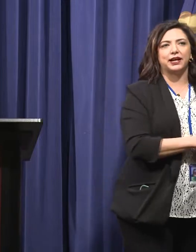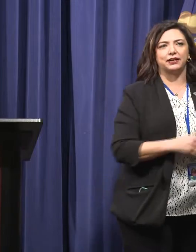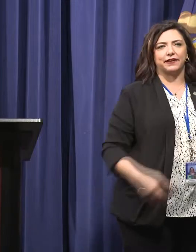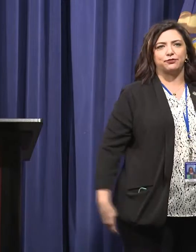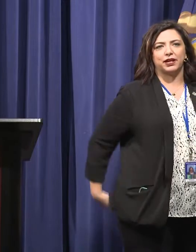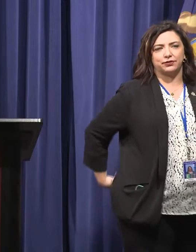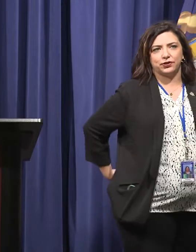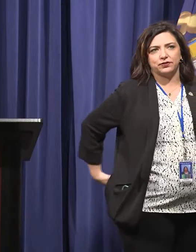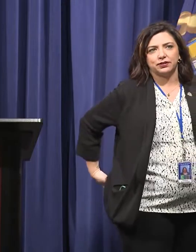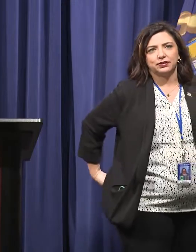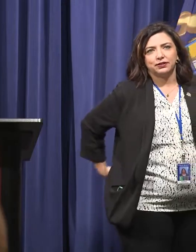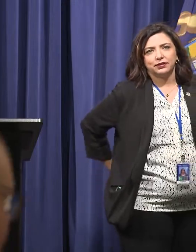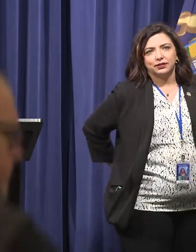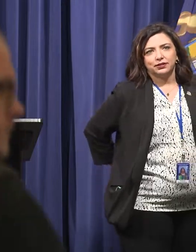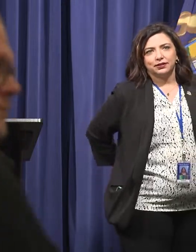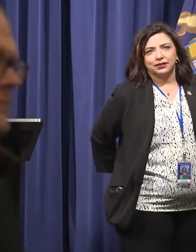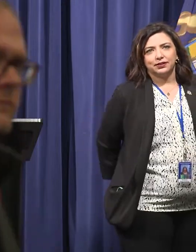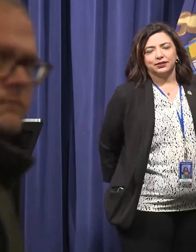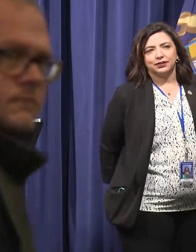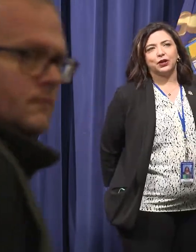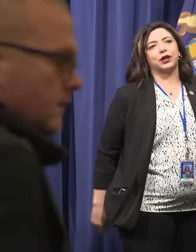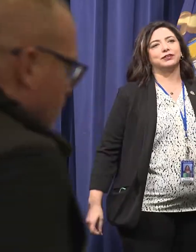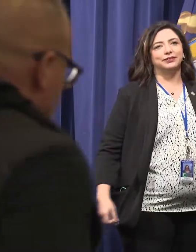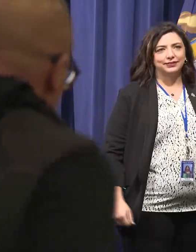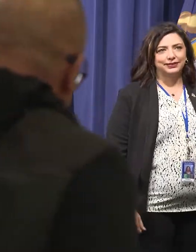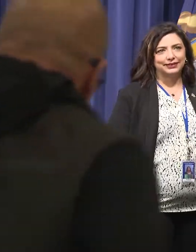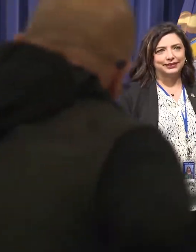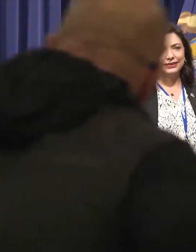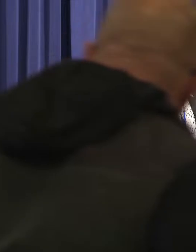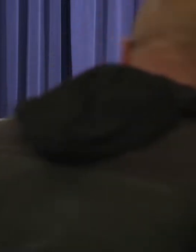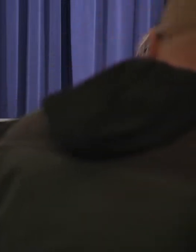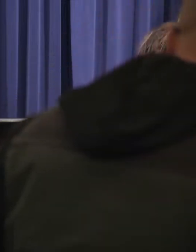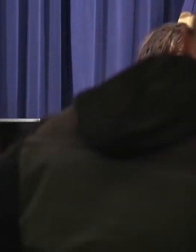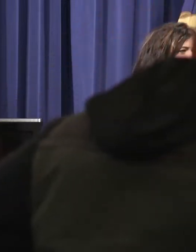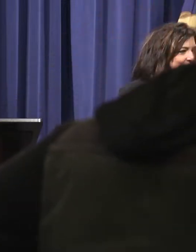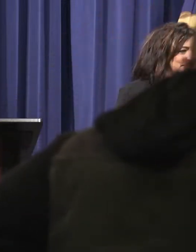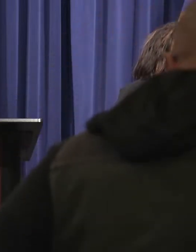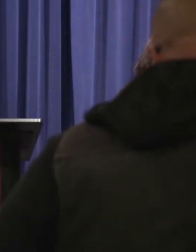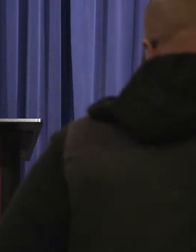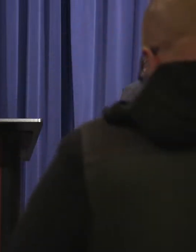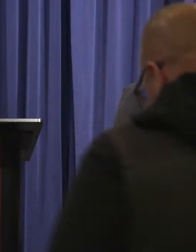Oh, I just turned it back on. Did that make a difference? Okay. Oh.